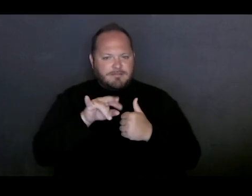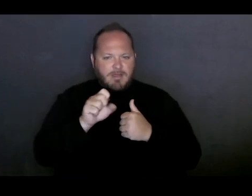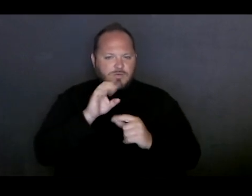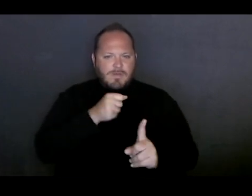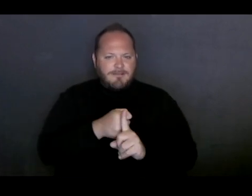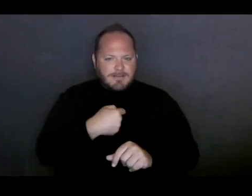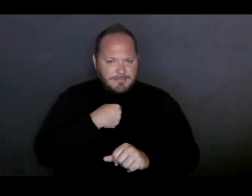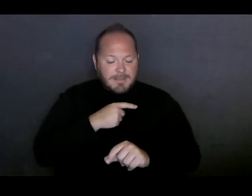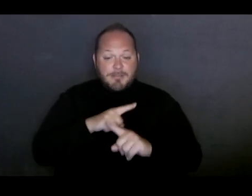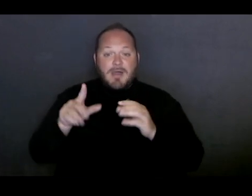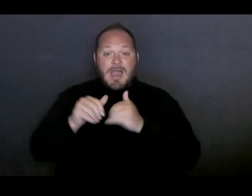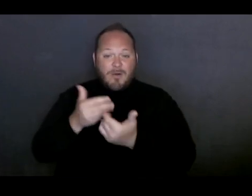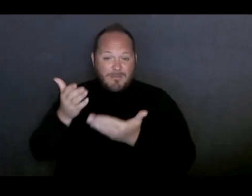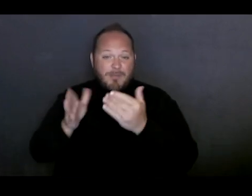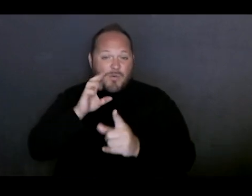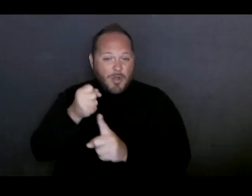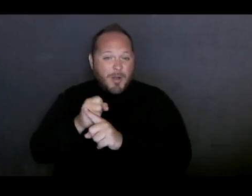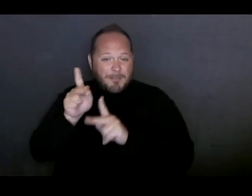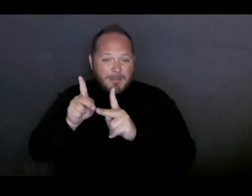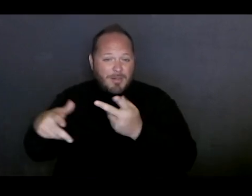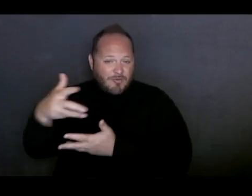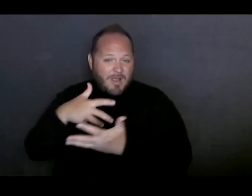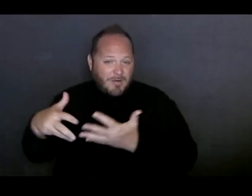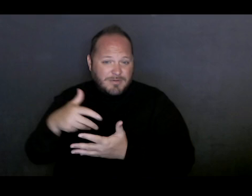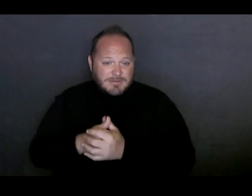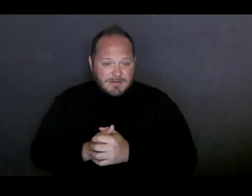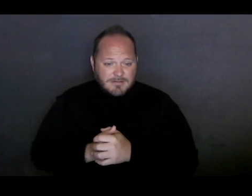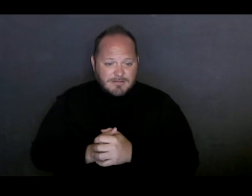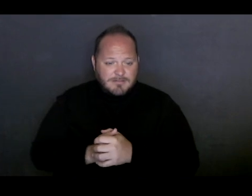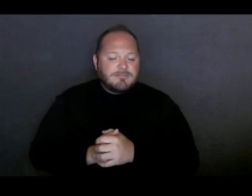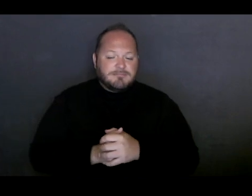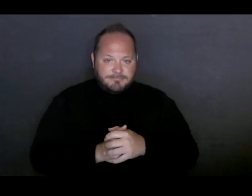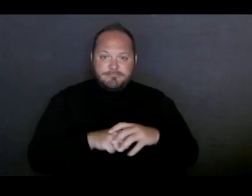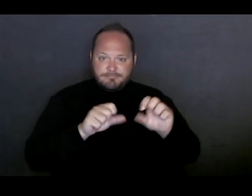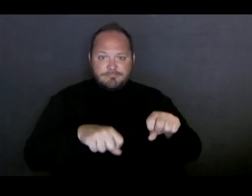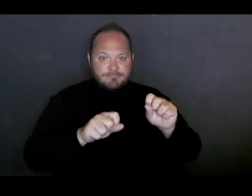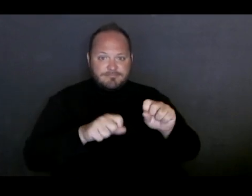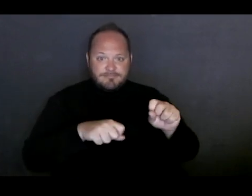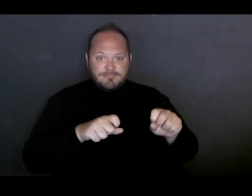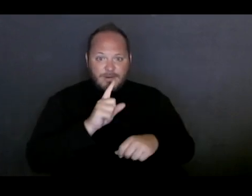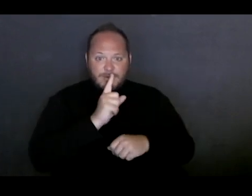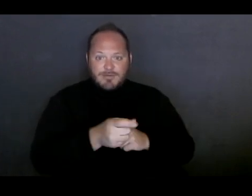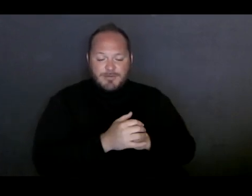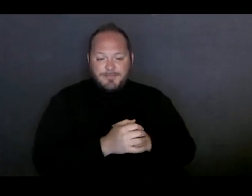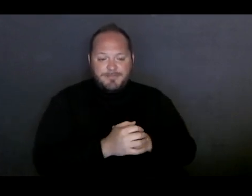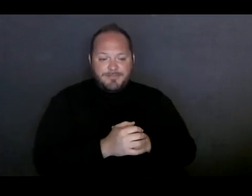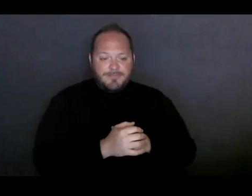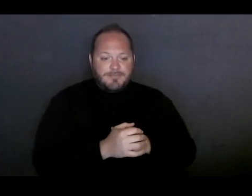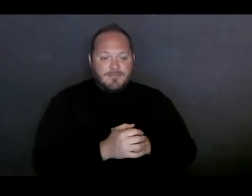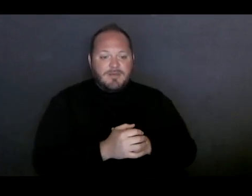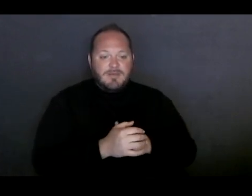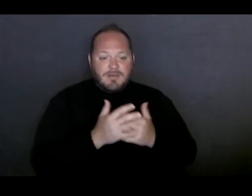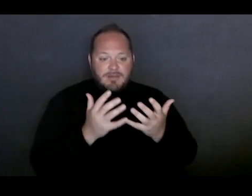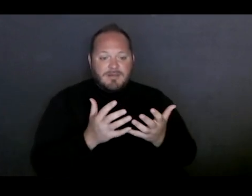you. Hmm. Yeah, very much so. And fortunately, the same thing that's going to protect you is going to protect